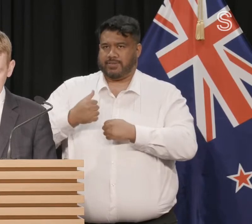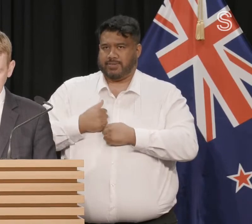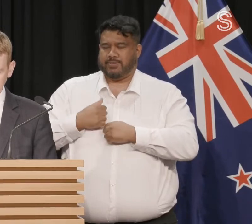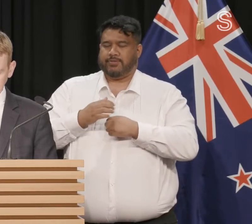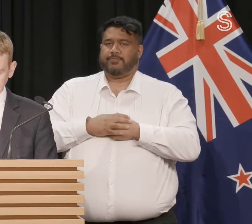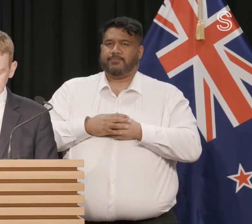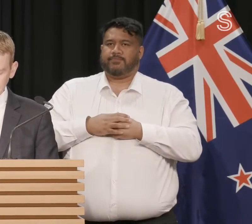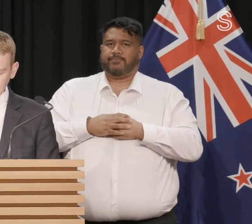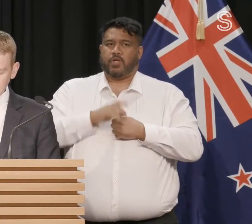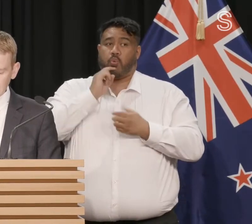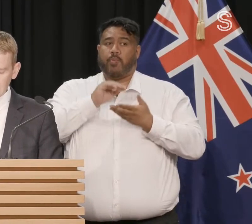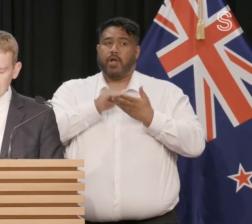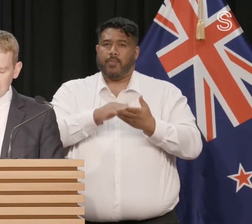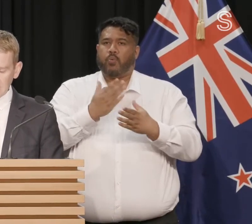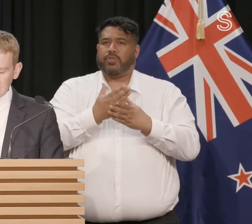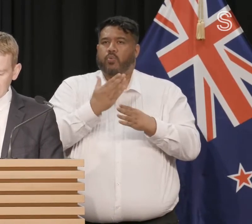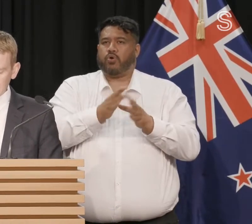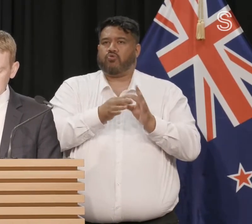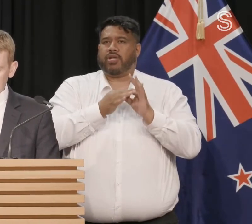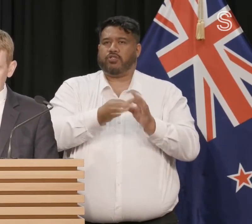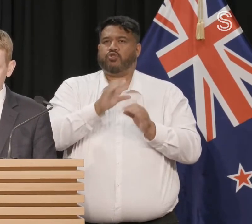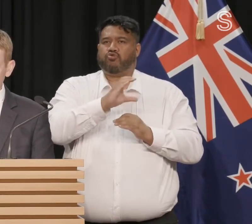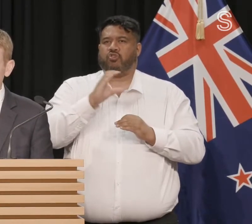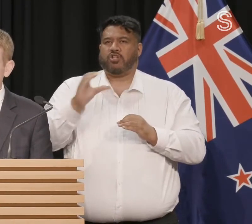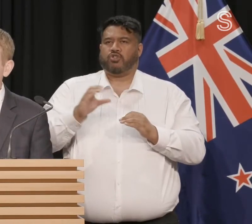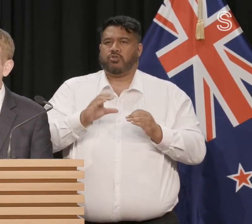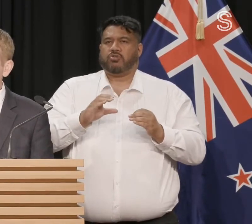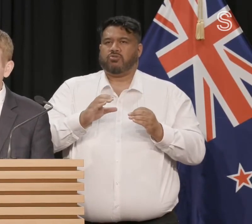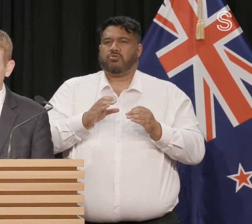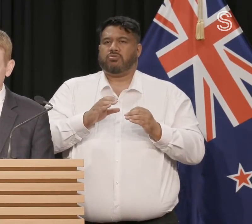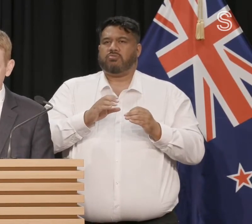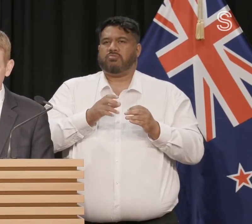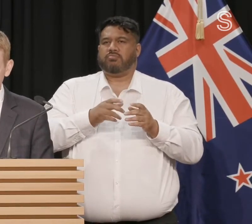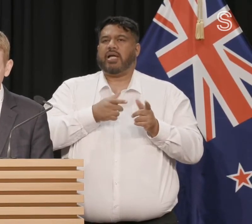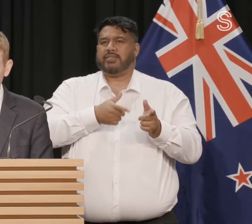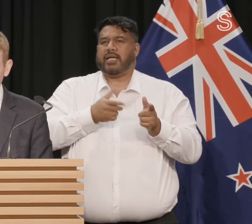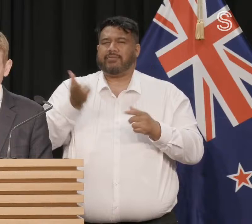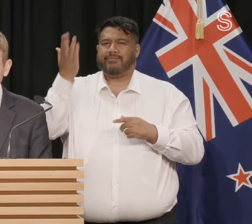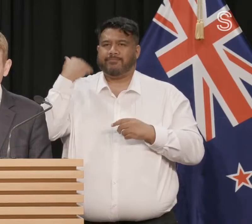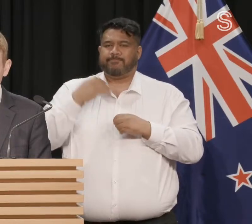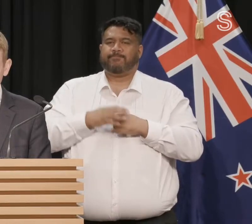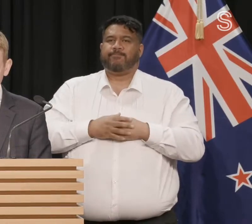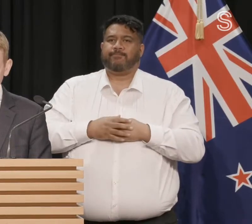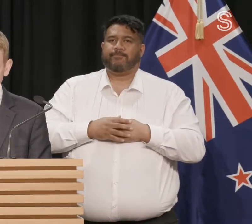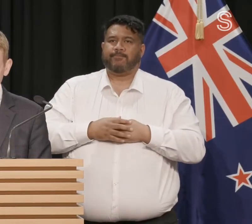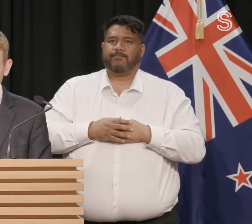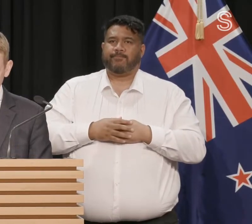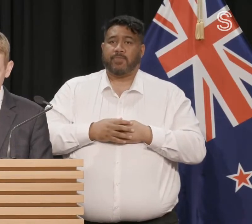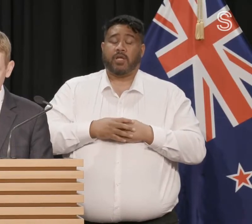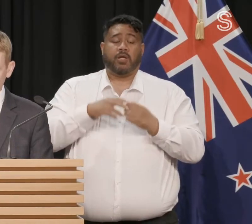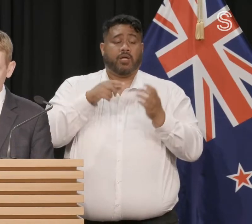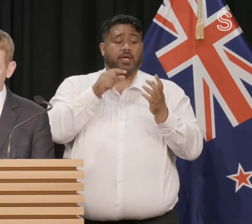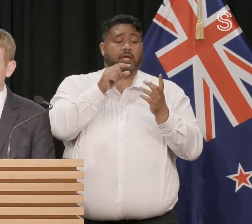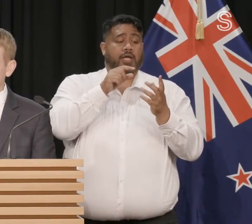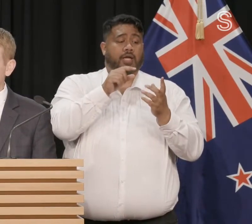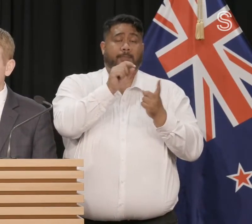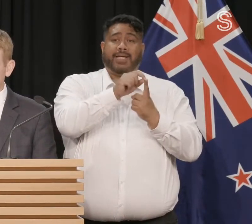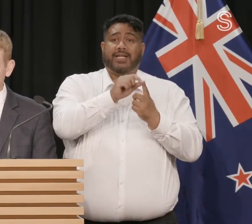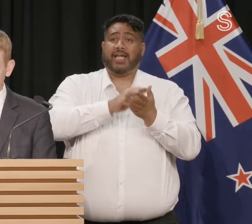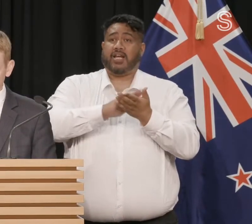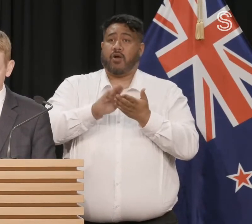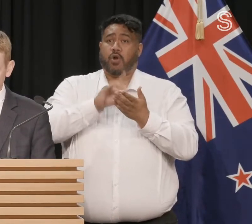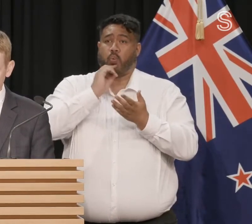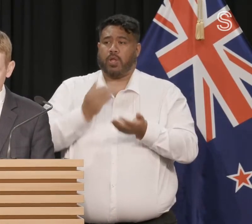attack. Penny Hennardy picks up ACC from Carmel Cipollone, tourism from Stuart Nash, and an